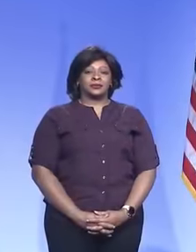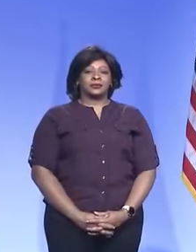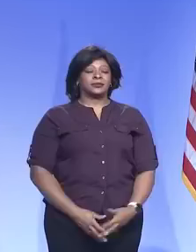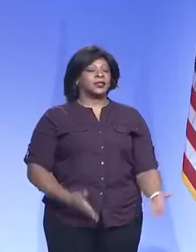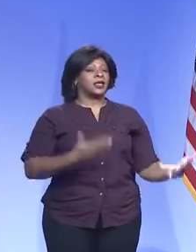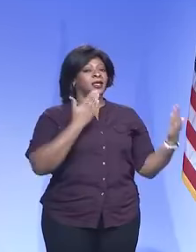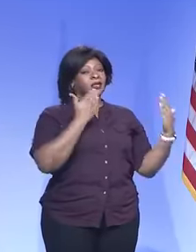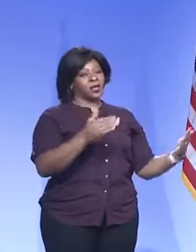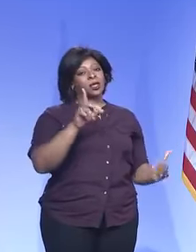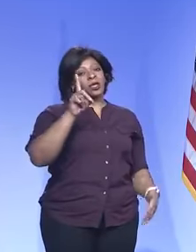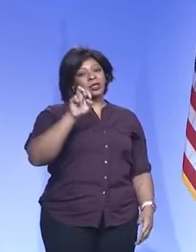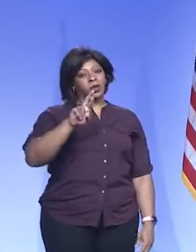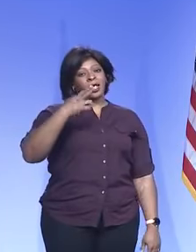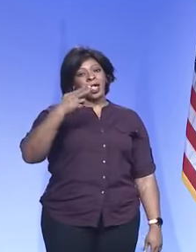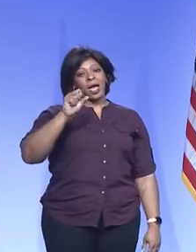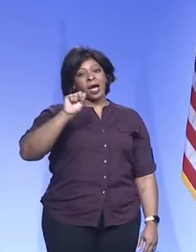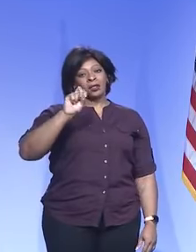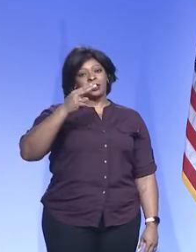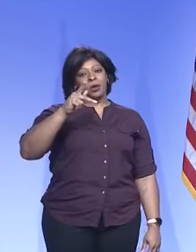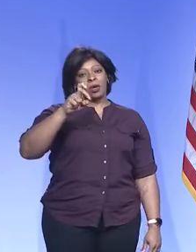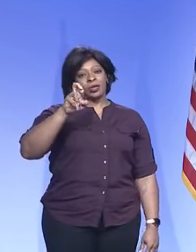Thank you, Dr. Haushalter.